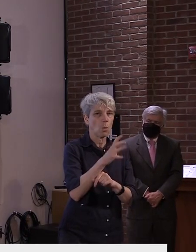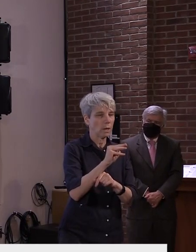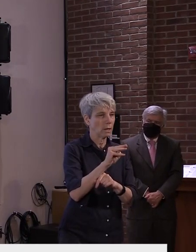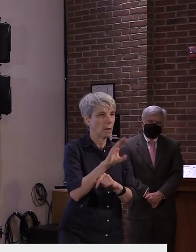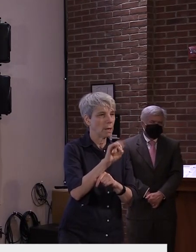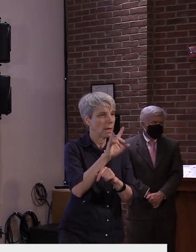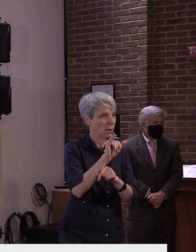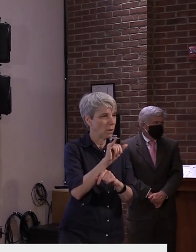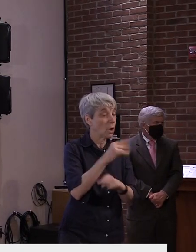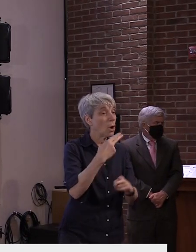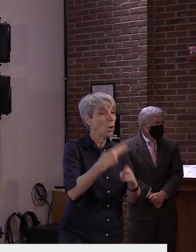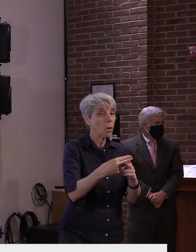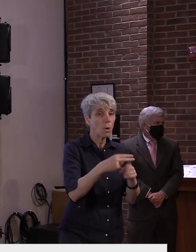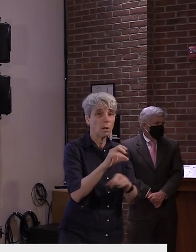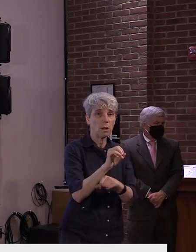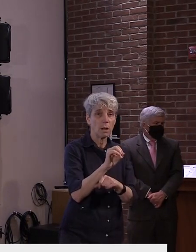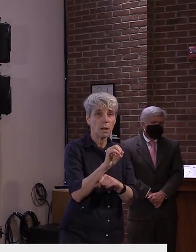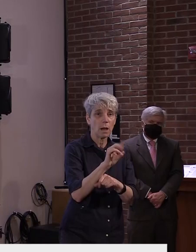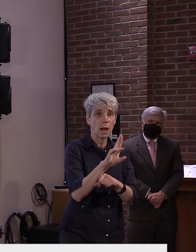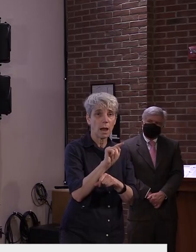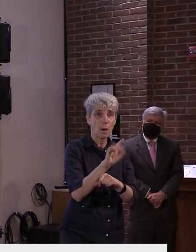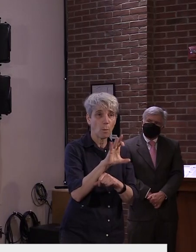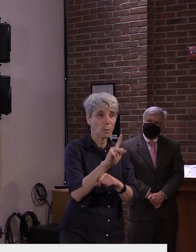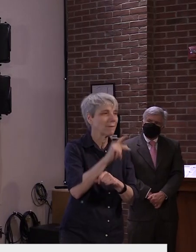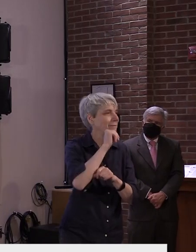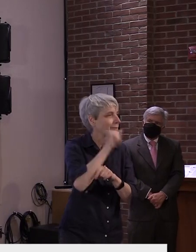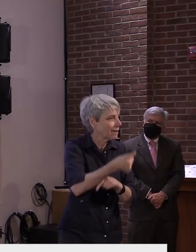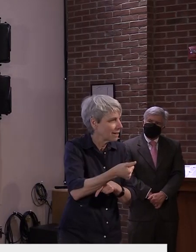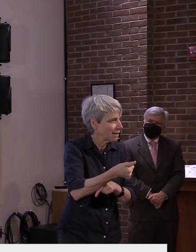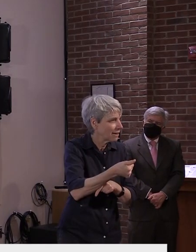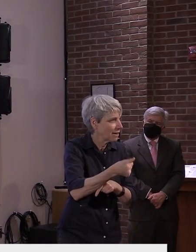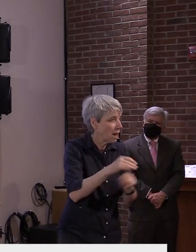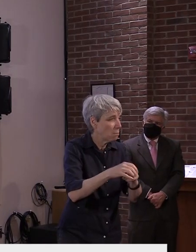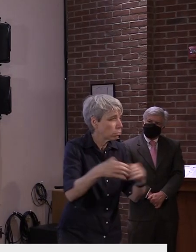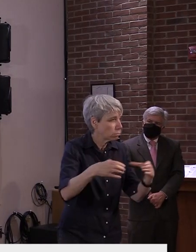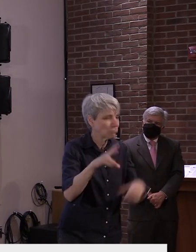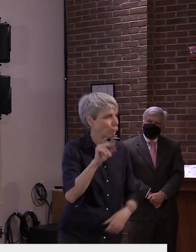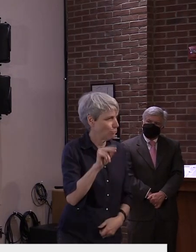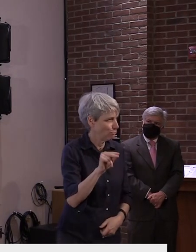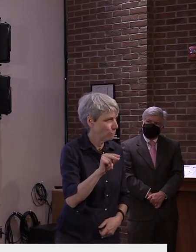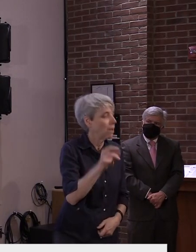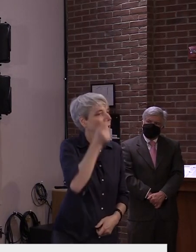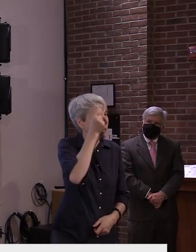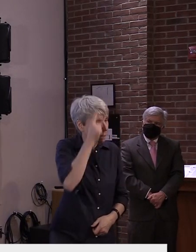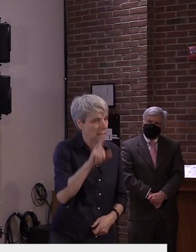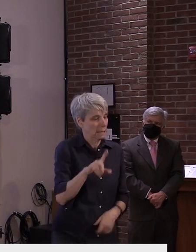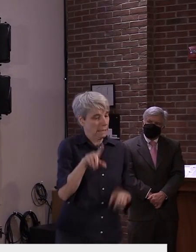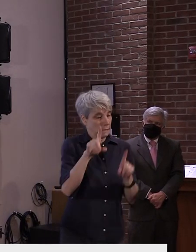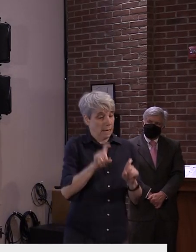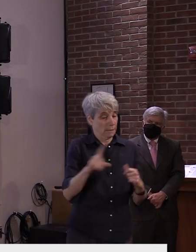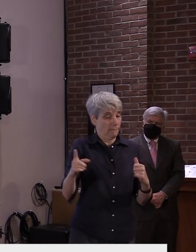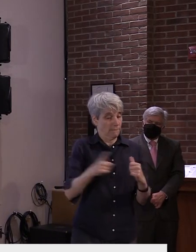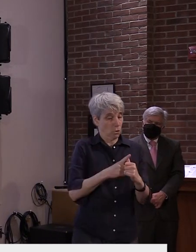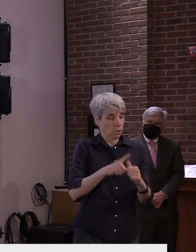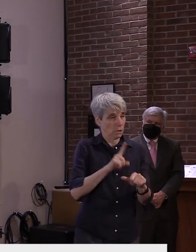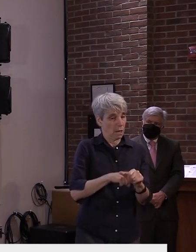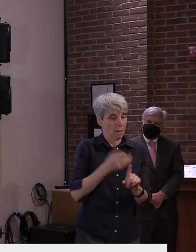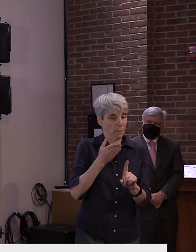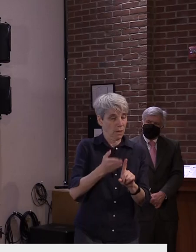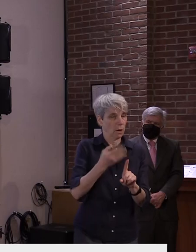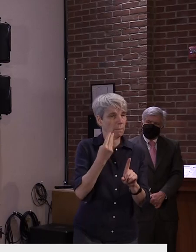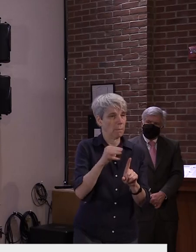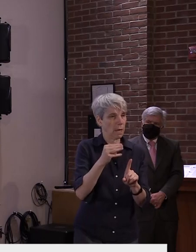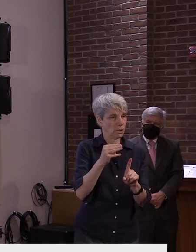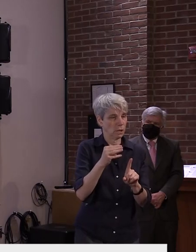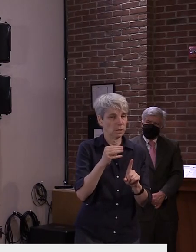outbreak. A total of 65 patients have tested positive at Manchester Medical